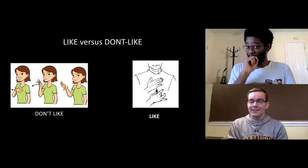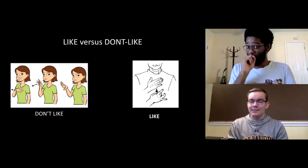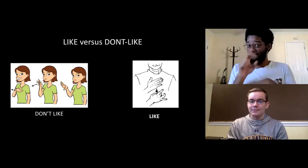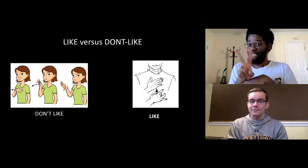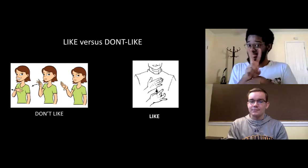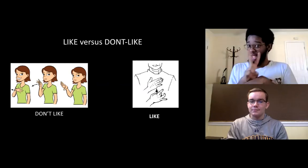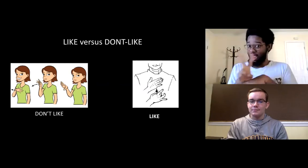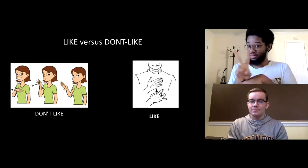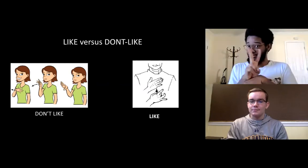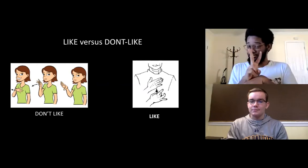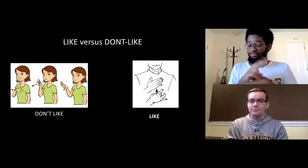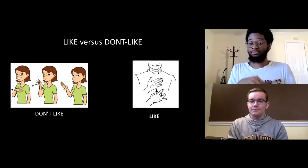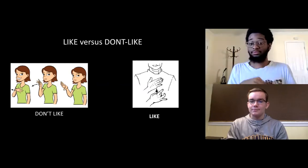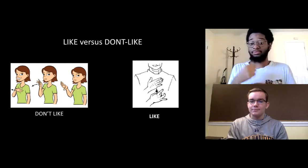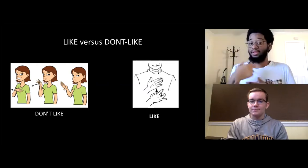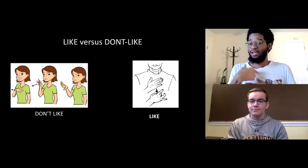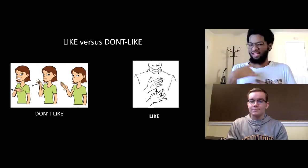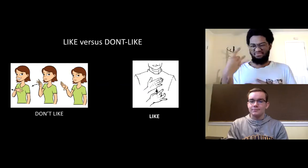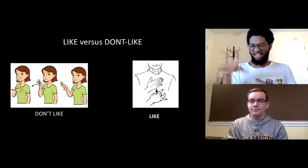I like vanilla ice cream.